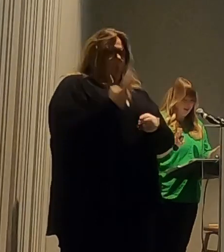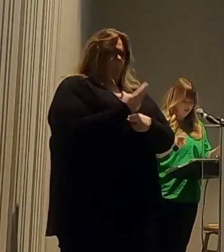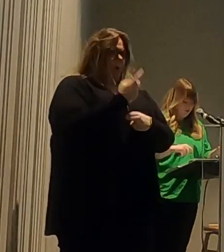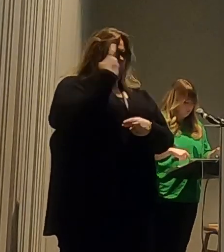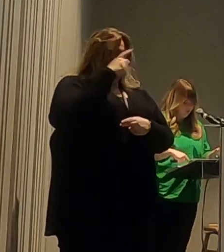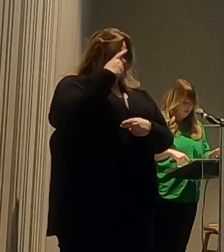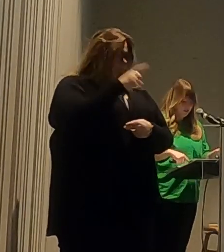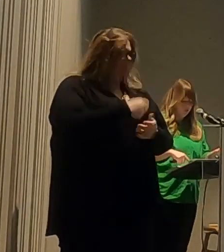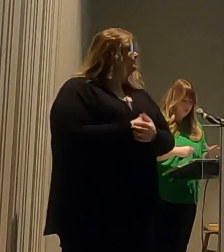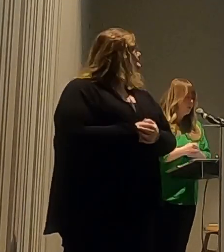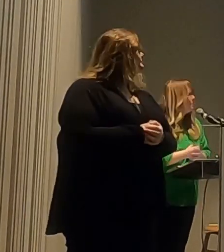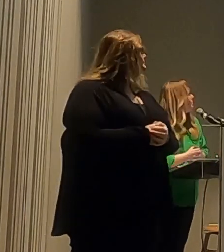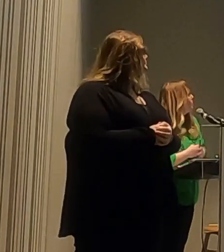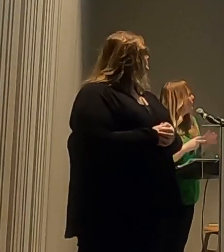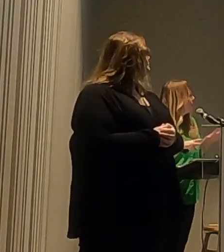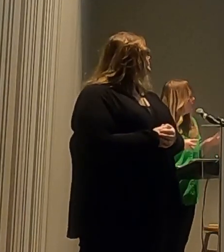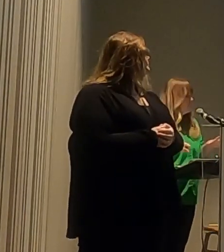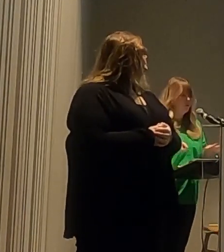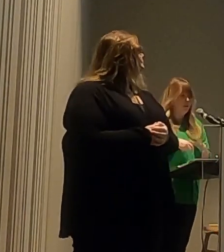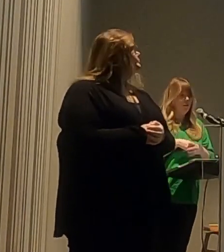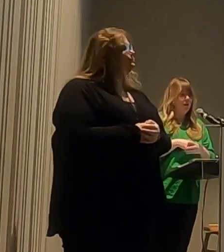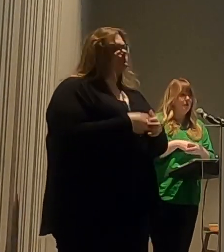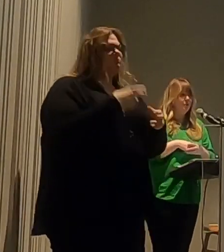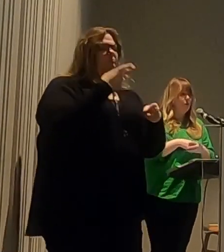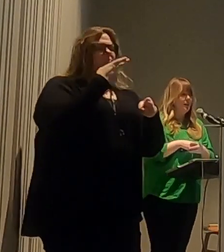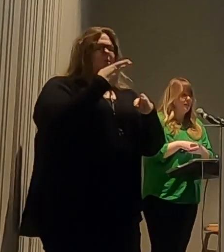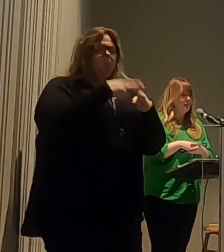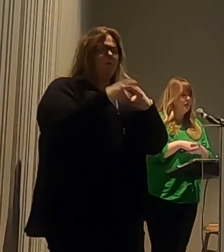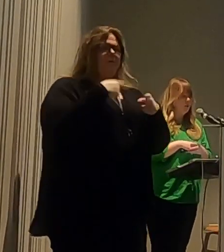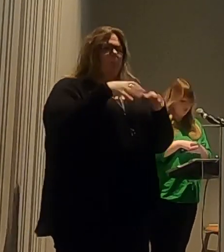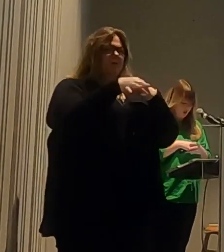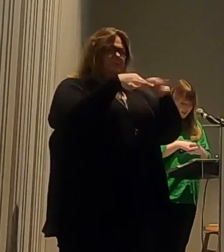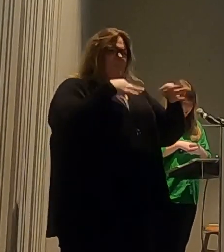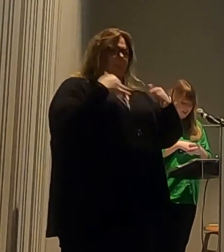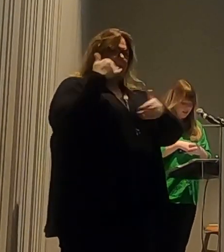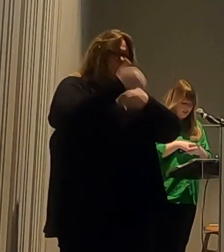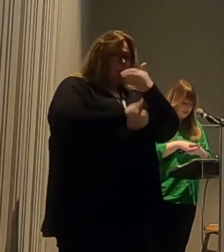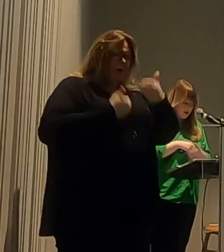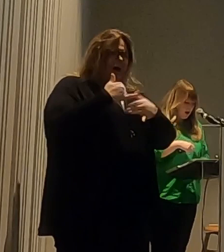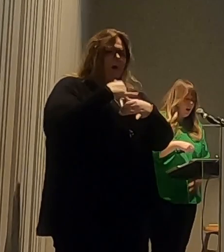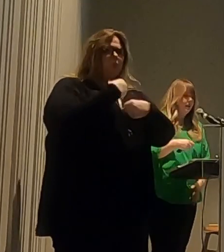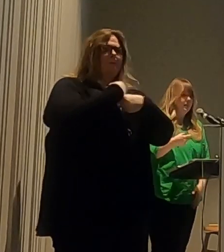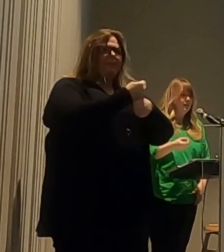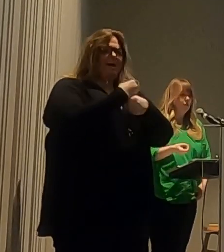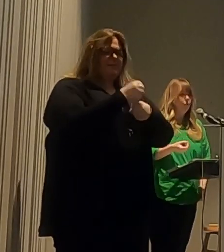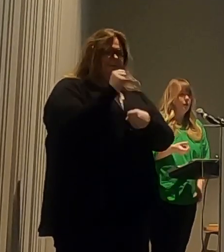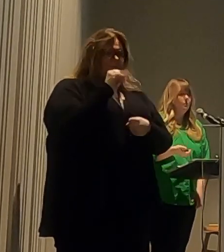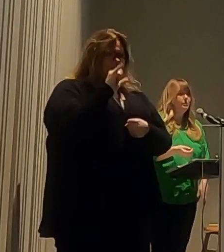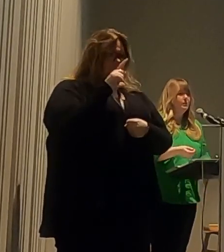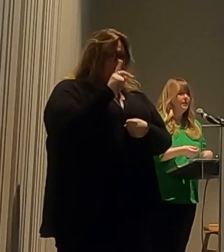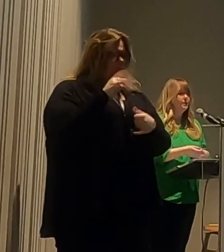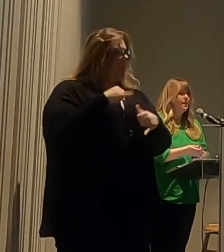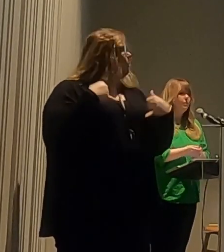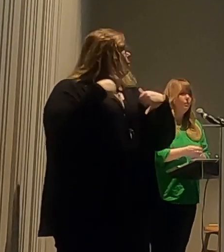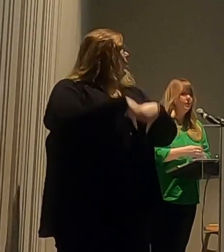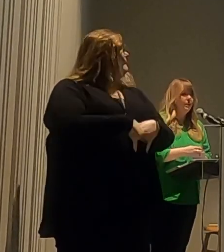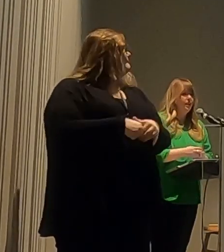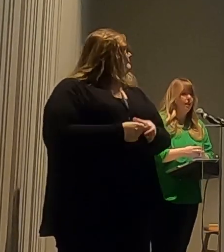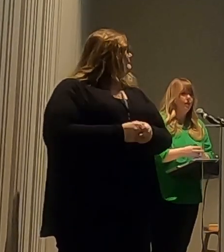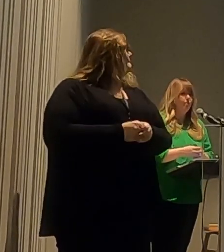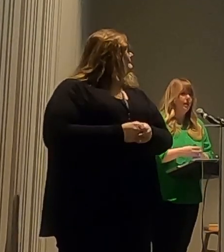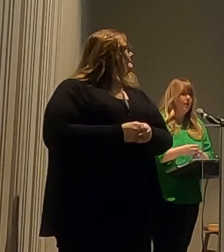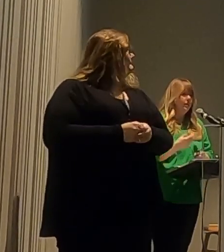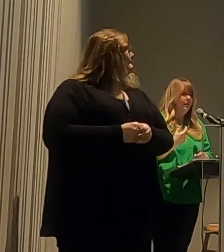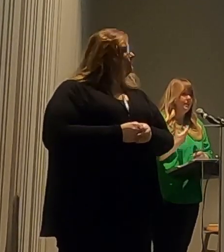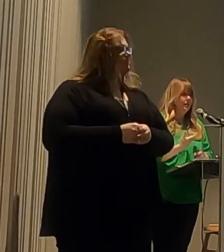So we'll get to the robes very soon, but I'm briefly just going to talk about the process of creating silk. These silk robes, because not